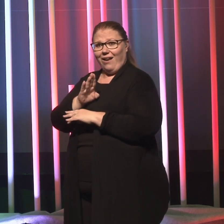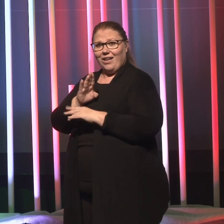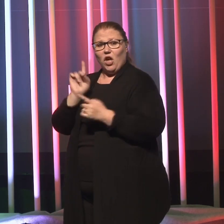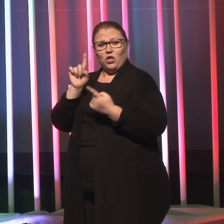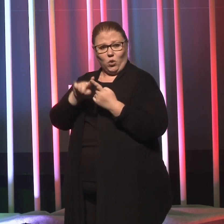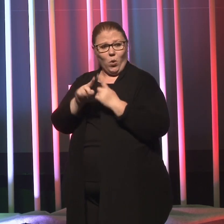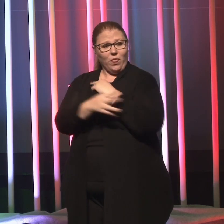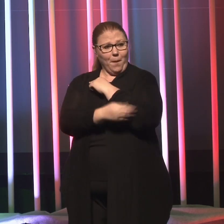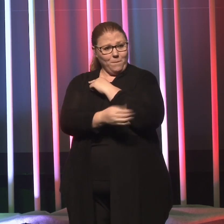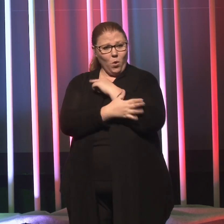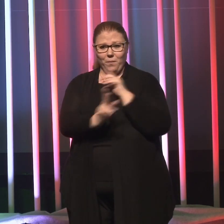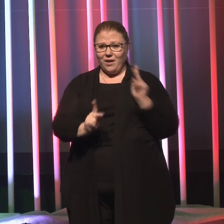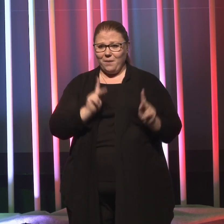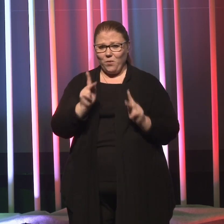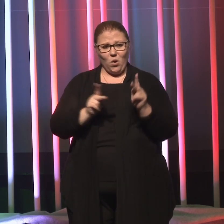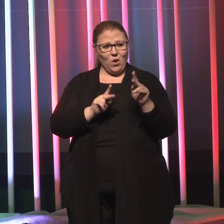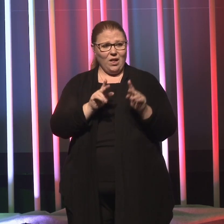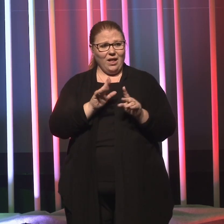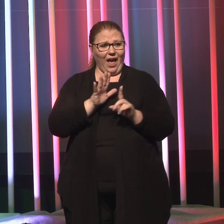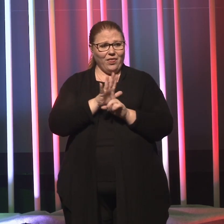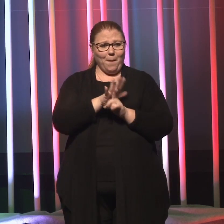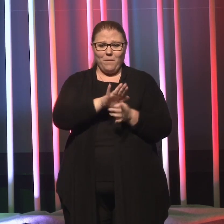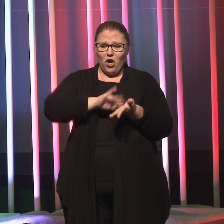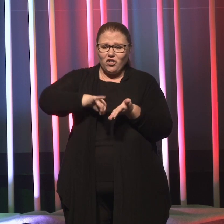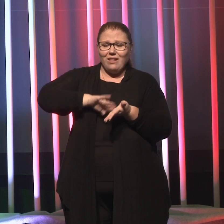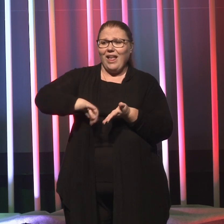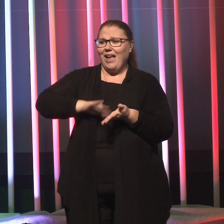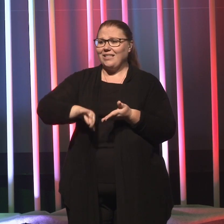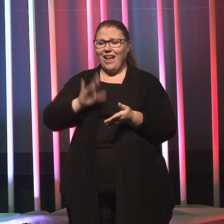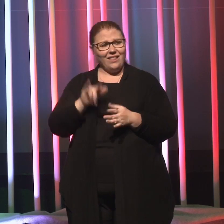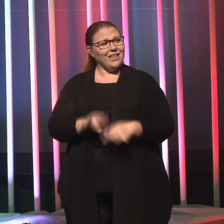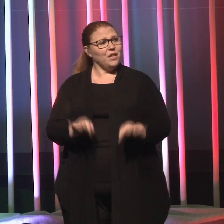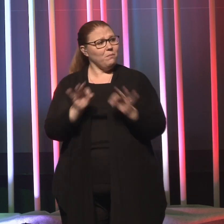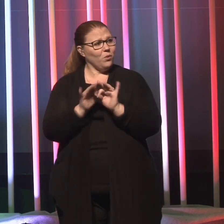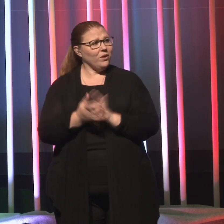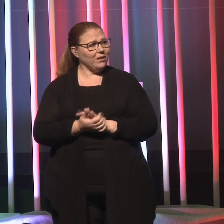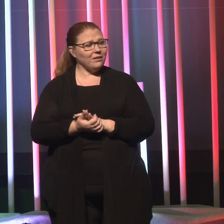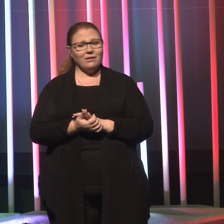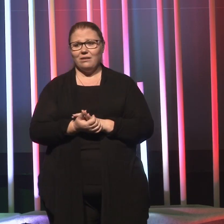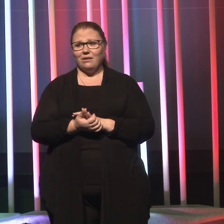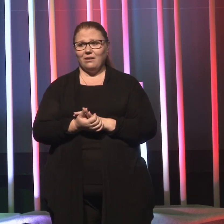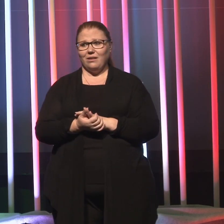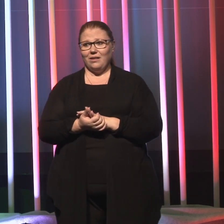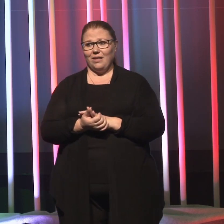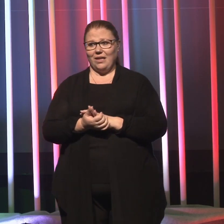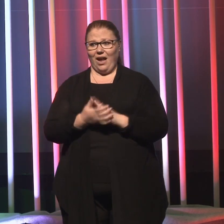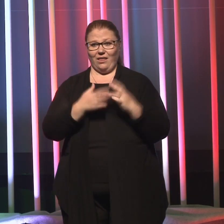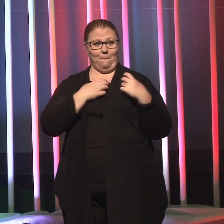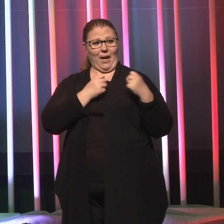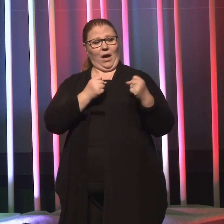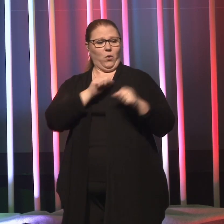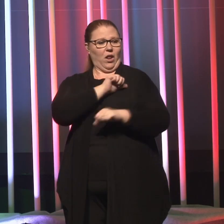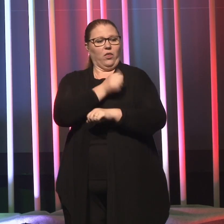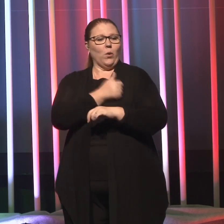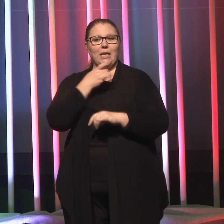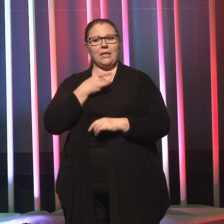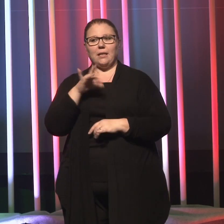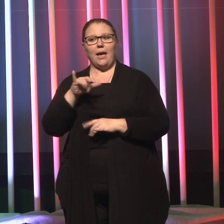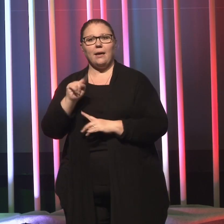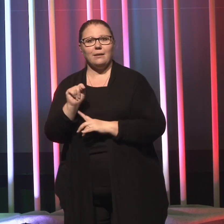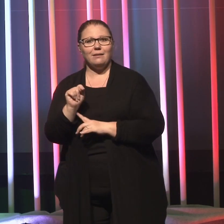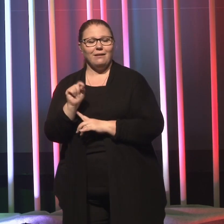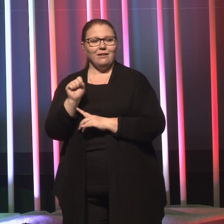and the marginalized and peace, it matters because power doesn't like it. And